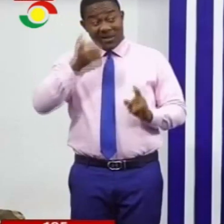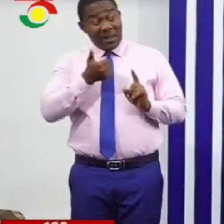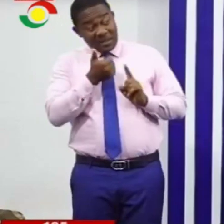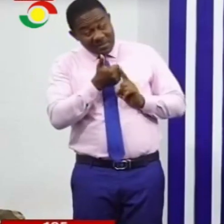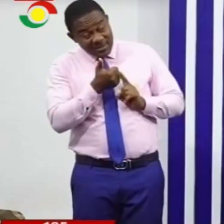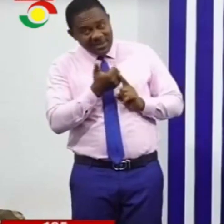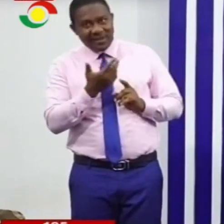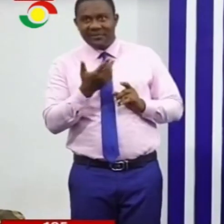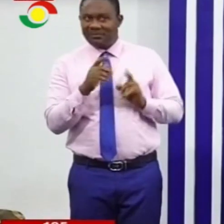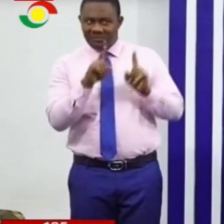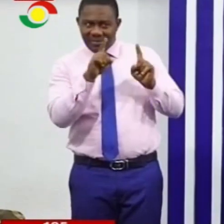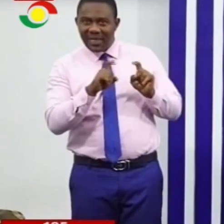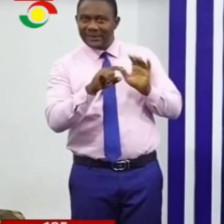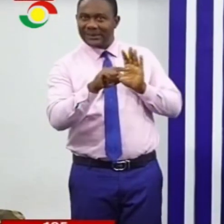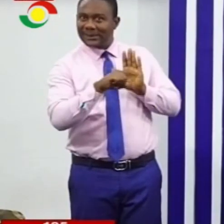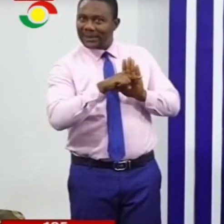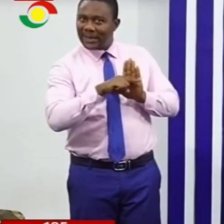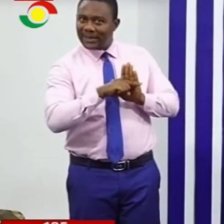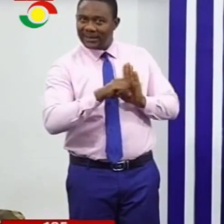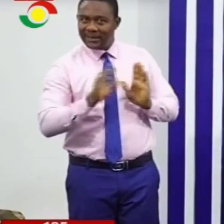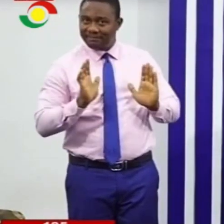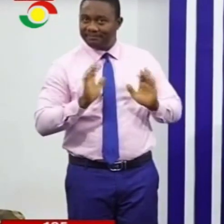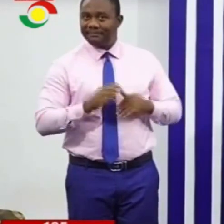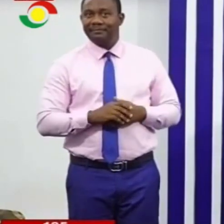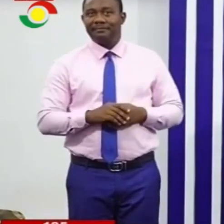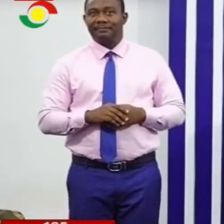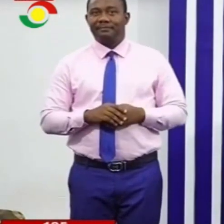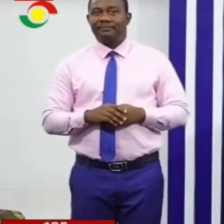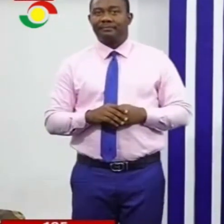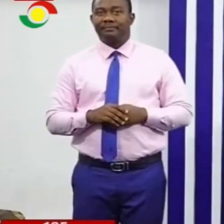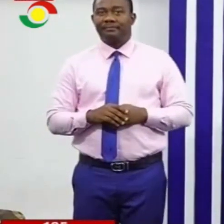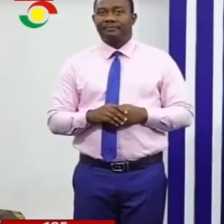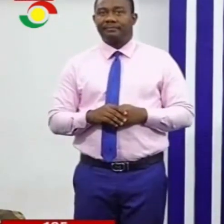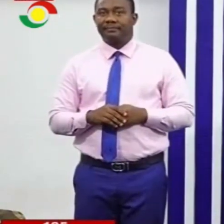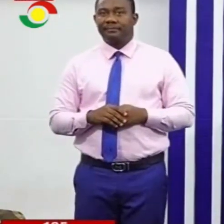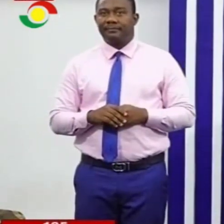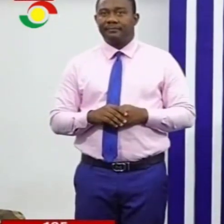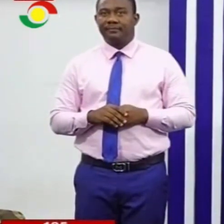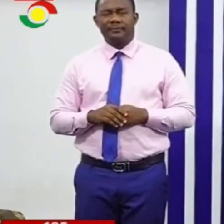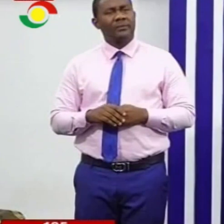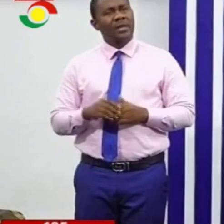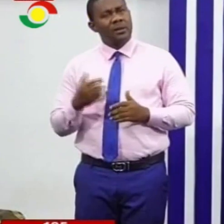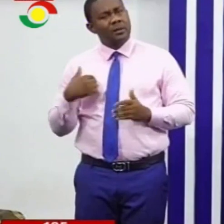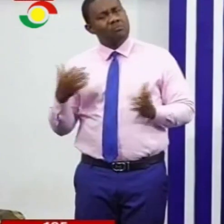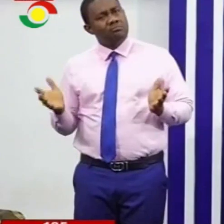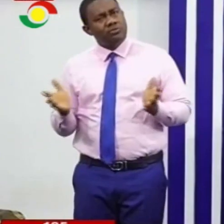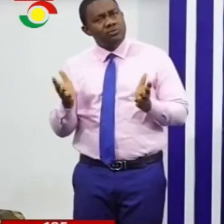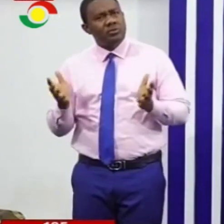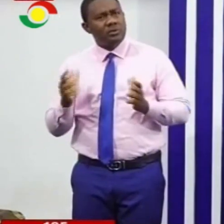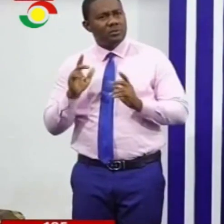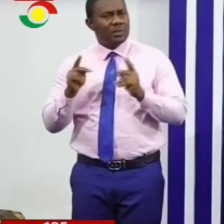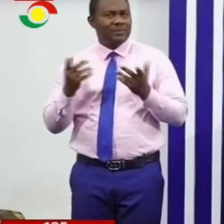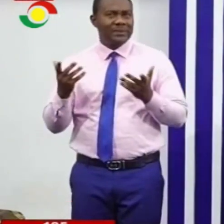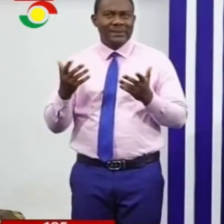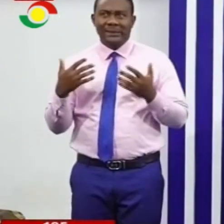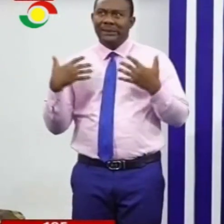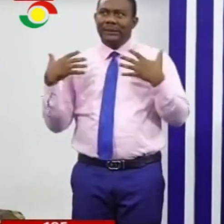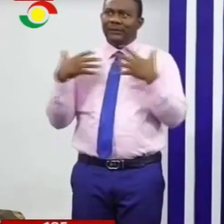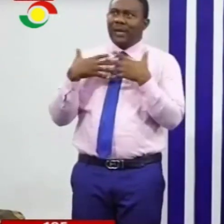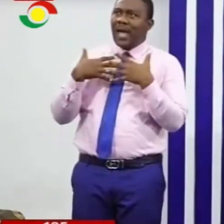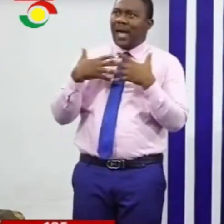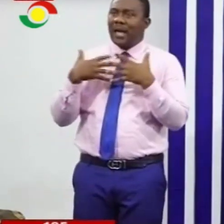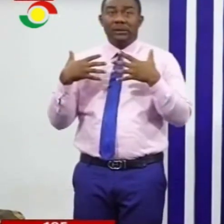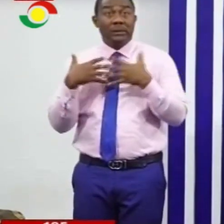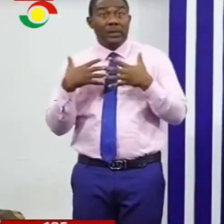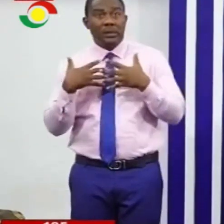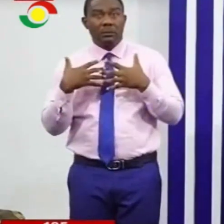is negative as well. We want to encourage people to understand that it is not a very scary thing.